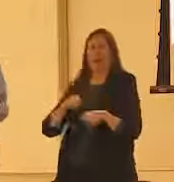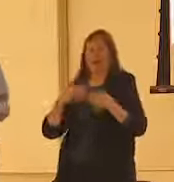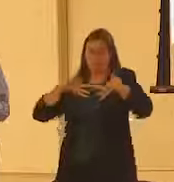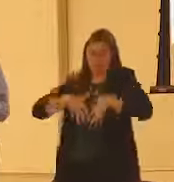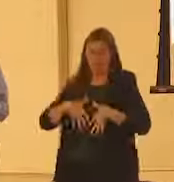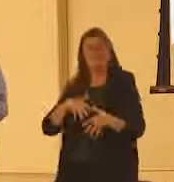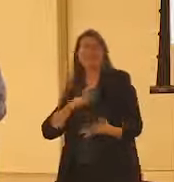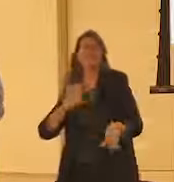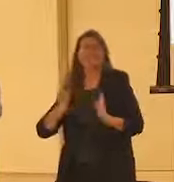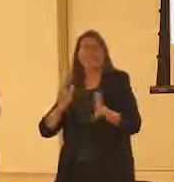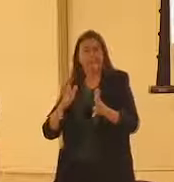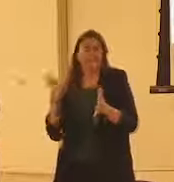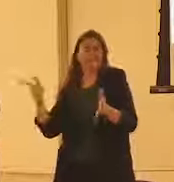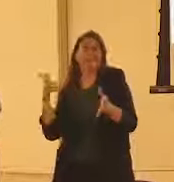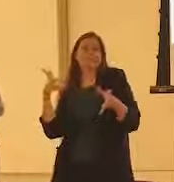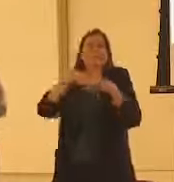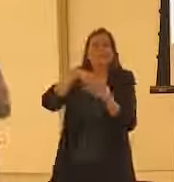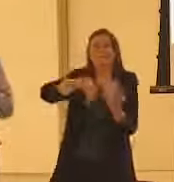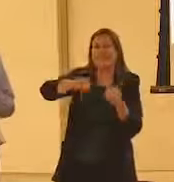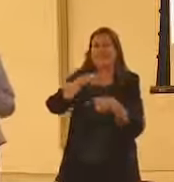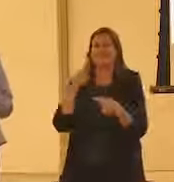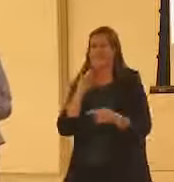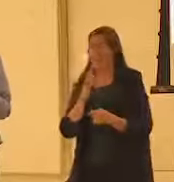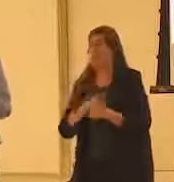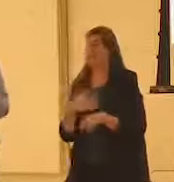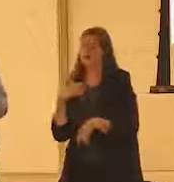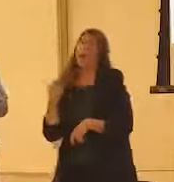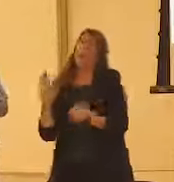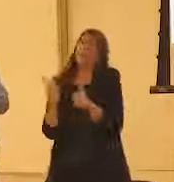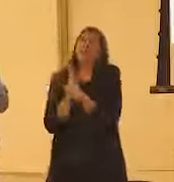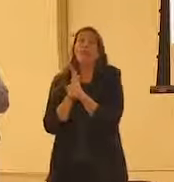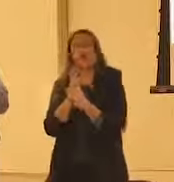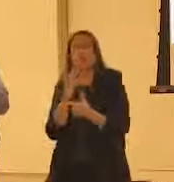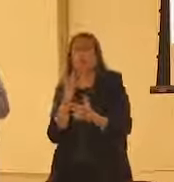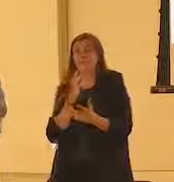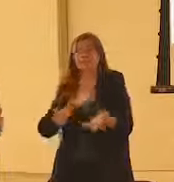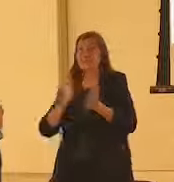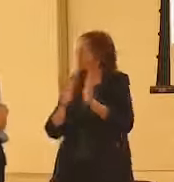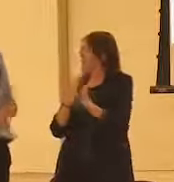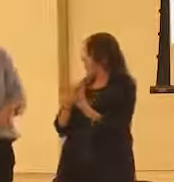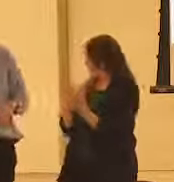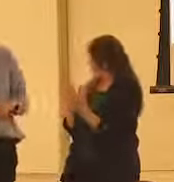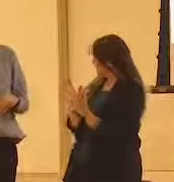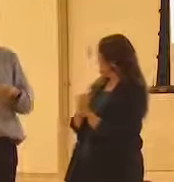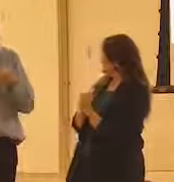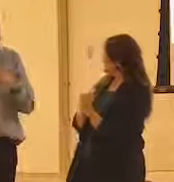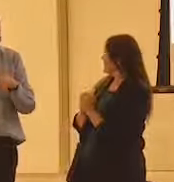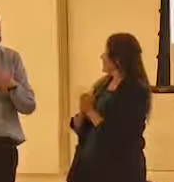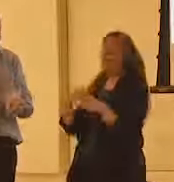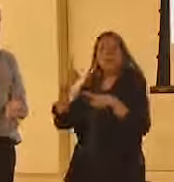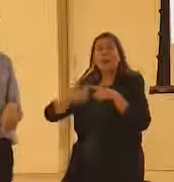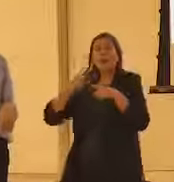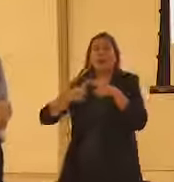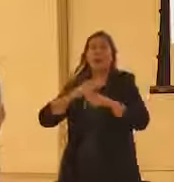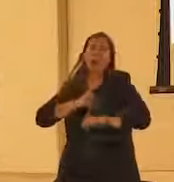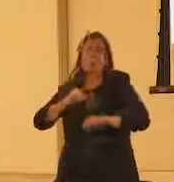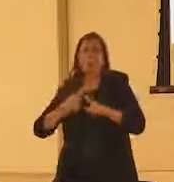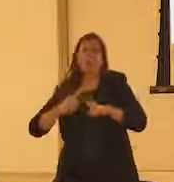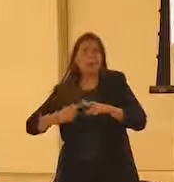people. My first sign, and I still remember it, was that. Quicker. Or hurry up,